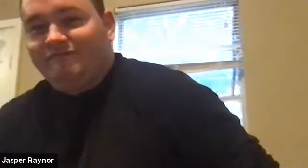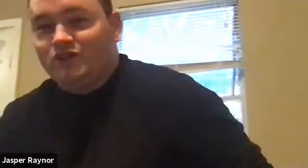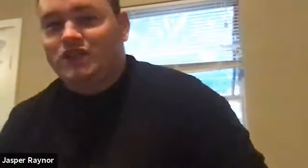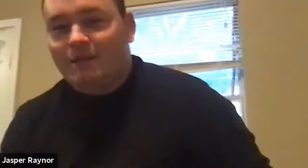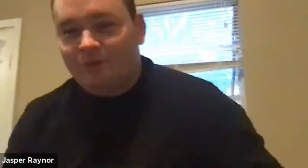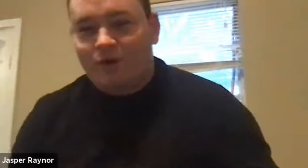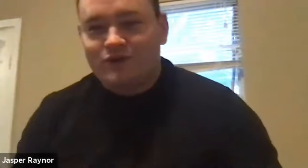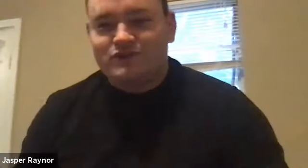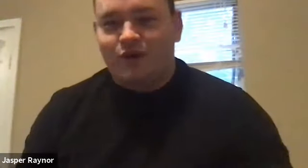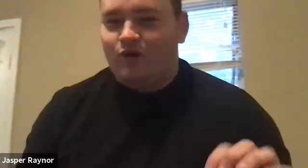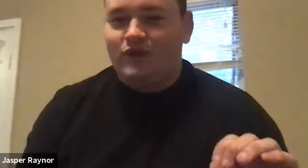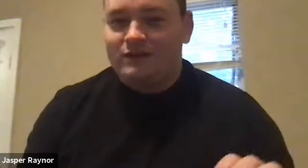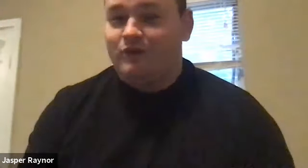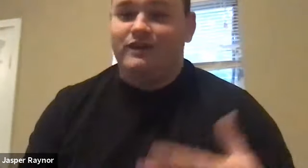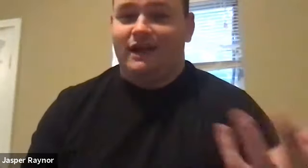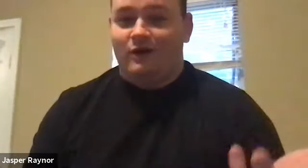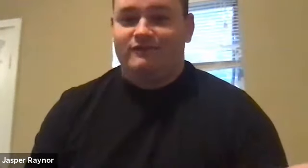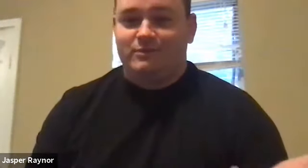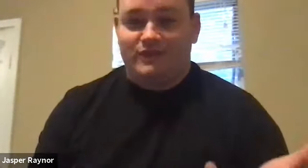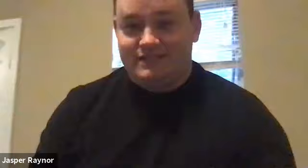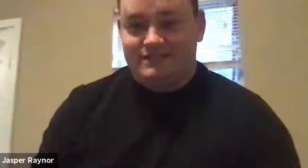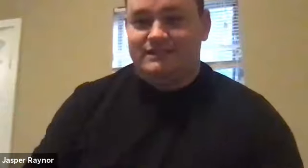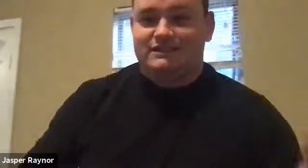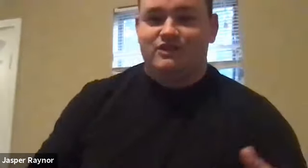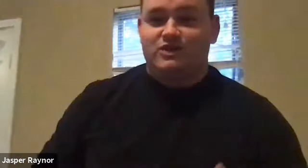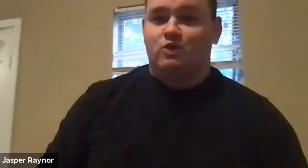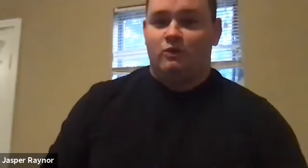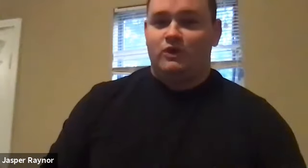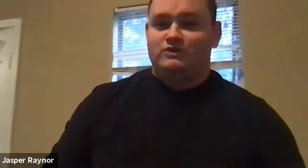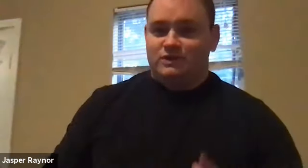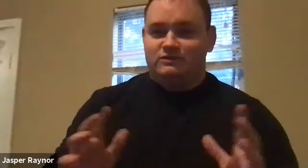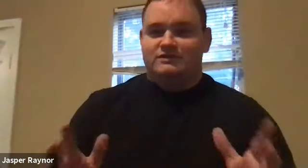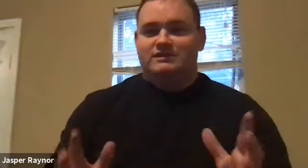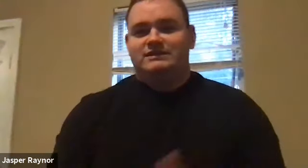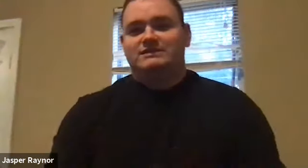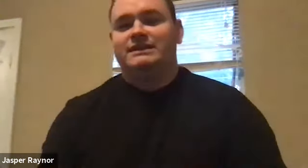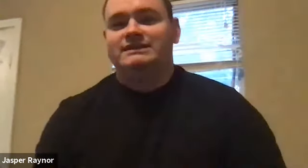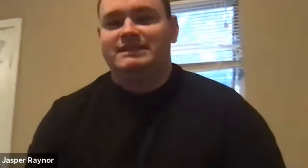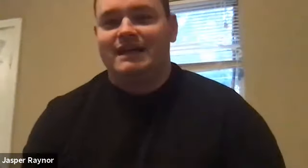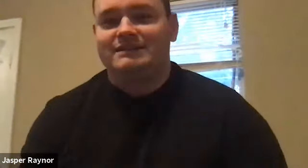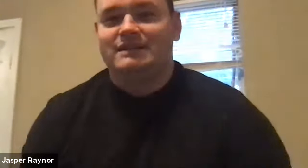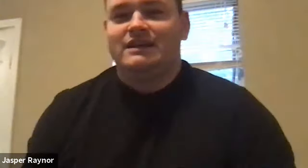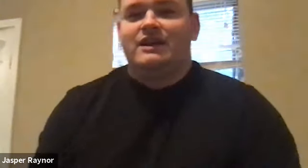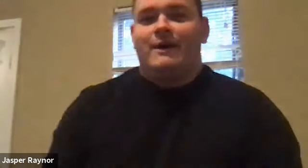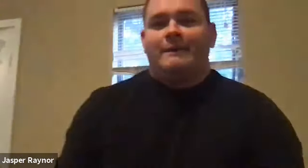first couple of words are really all of them are easy. They're all short words, so it's very easy to. All right.